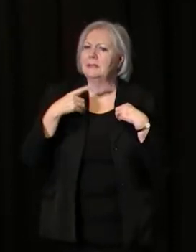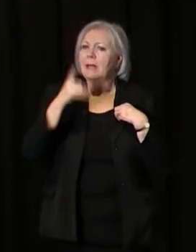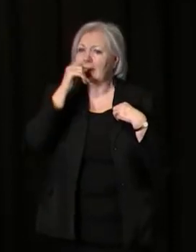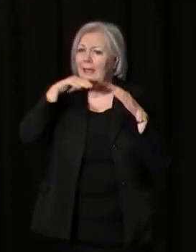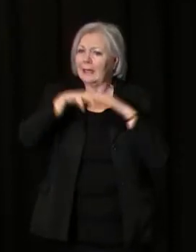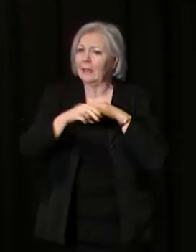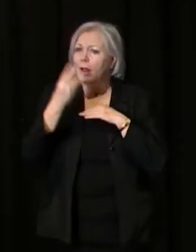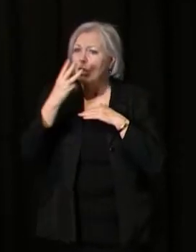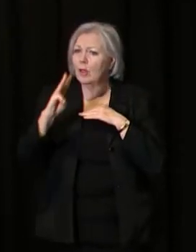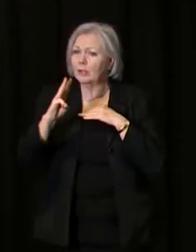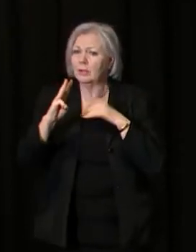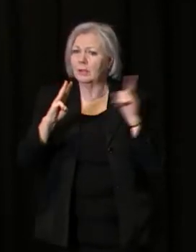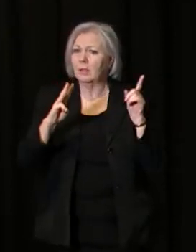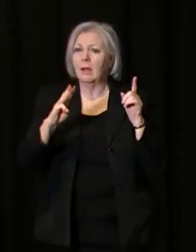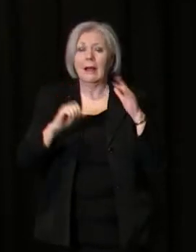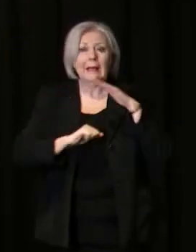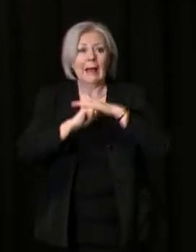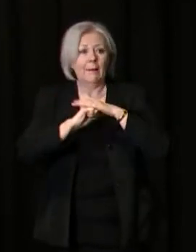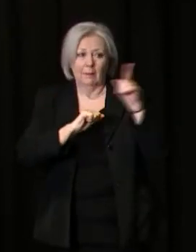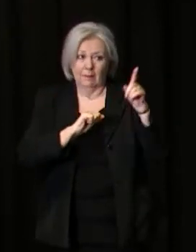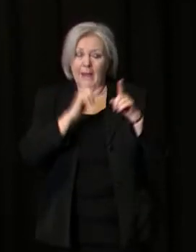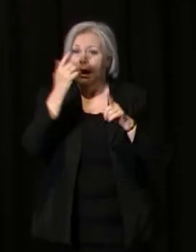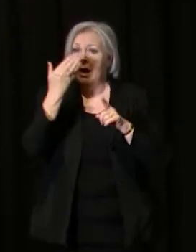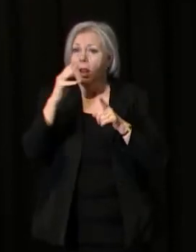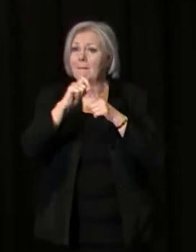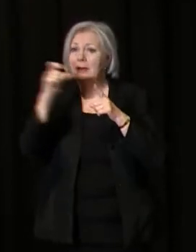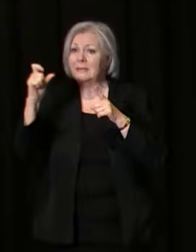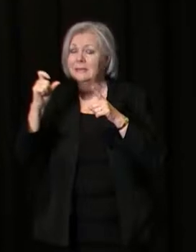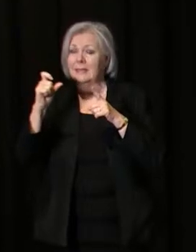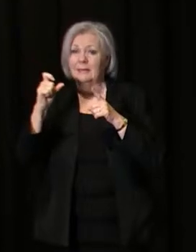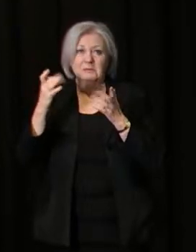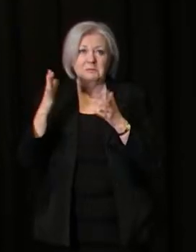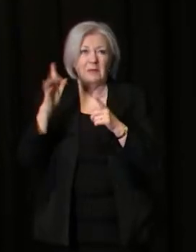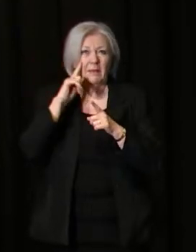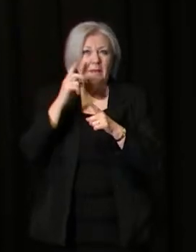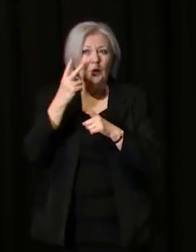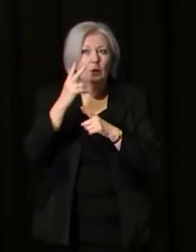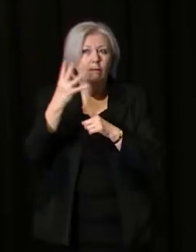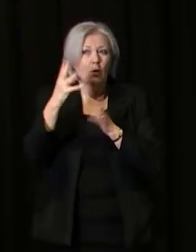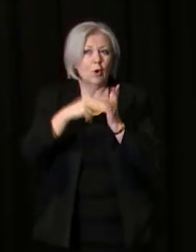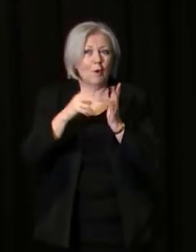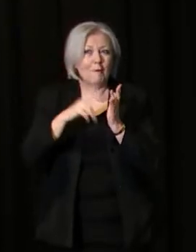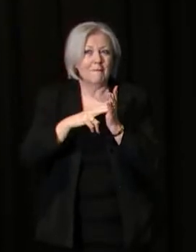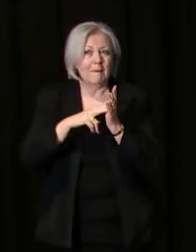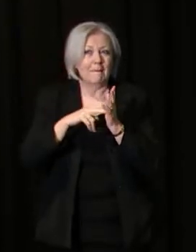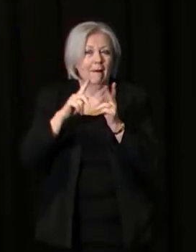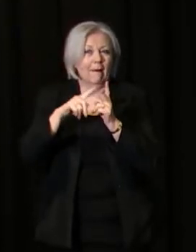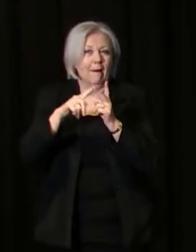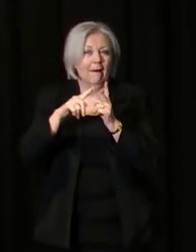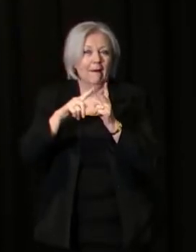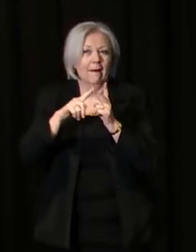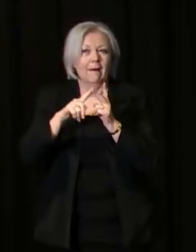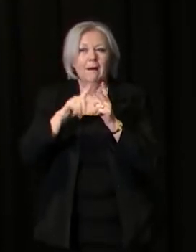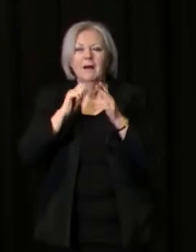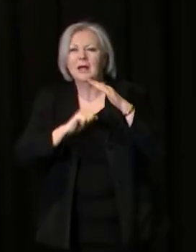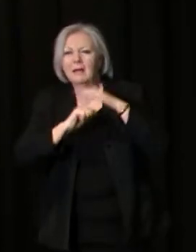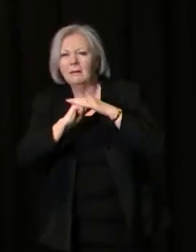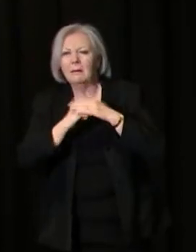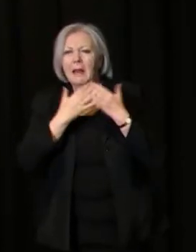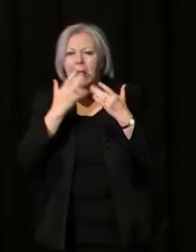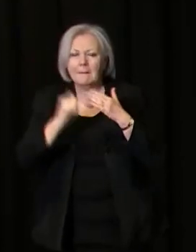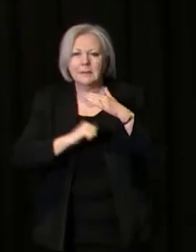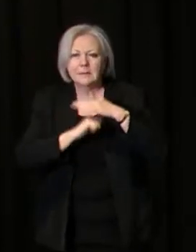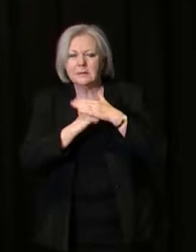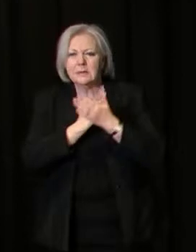Yes, there'll be no caps. Once we reach 90% on or about the 24th of November, then caps and density quotients and